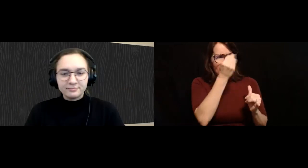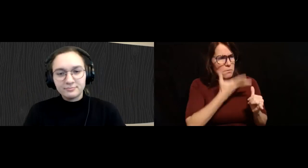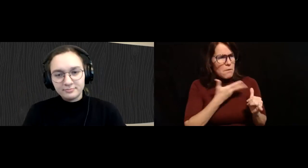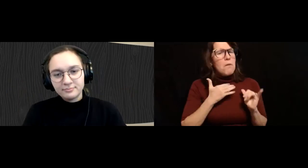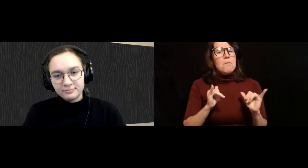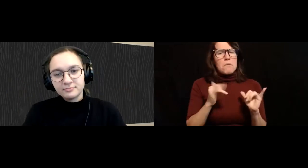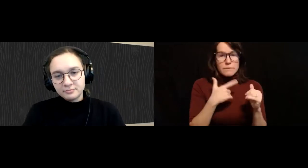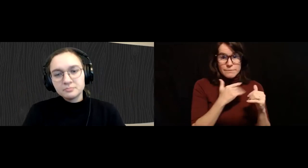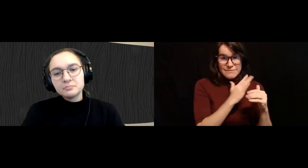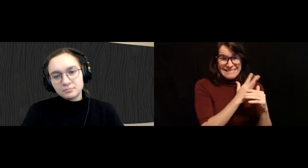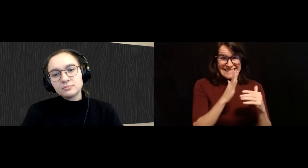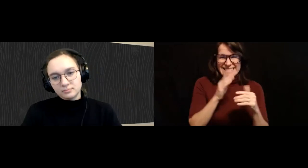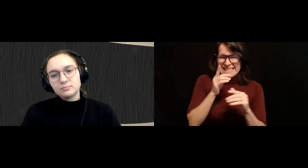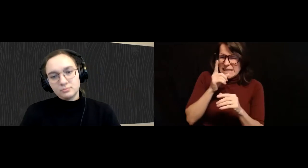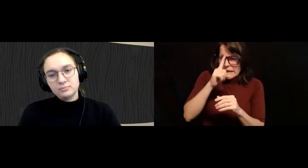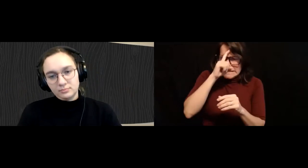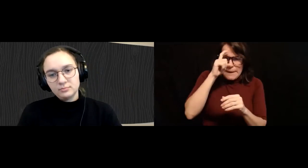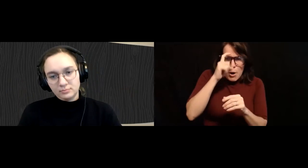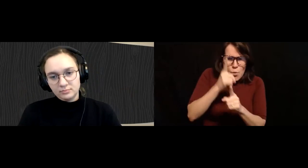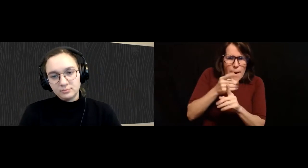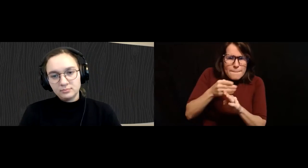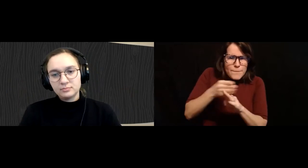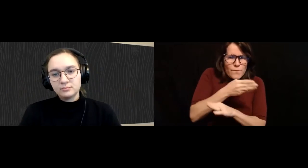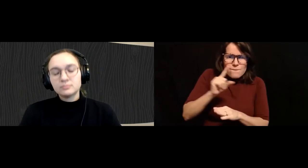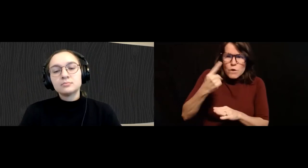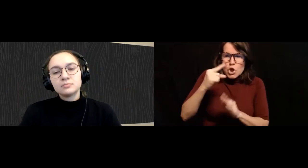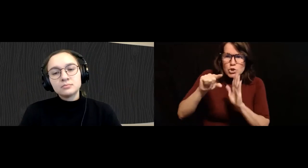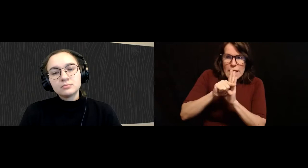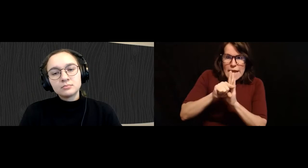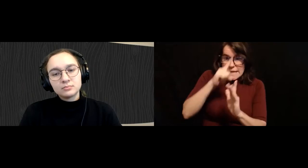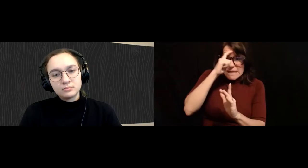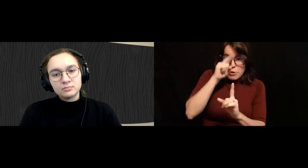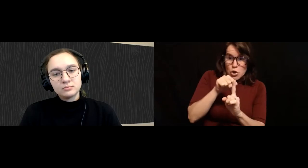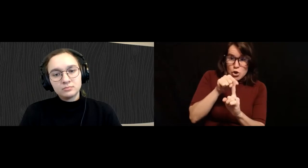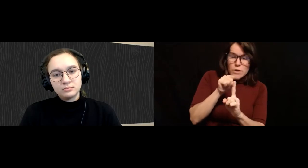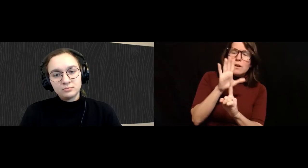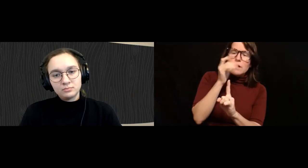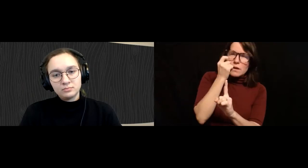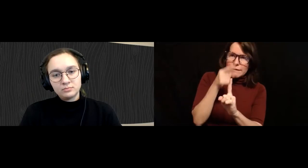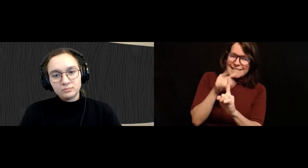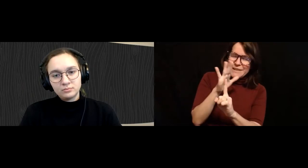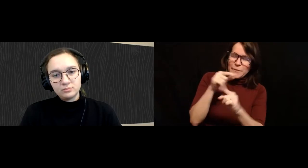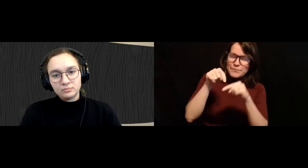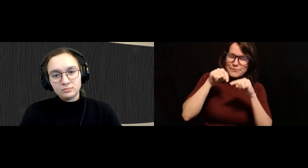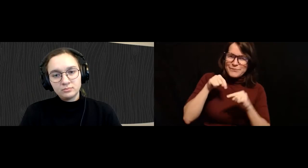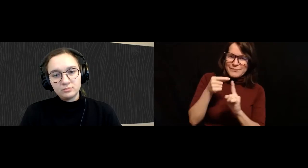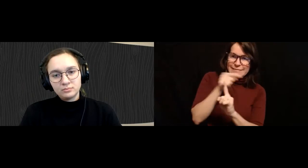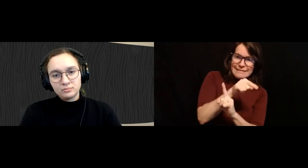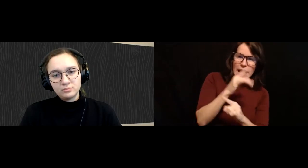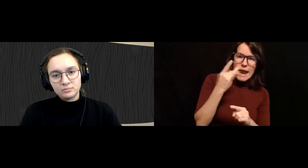remember it, but my mom has told me some stories. And I think it was the summer right before grade school. Let me back